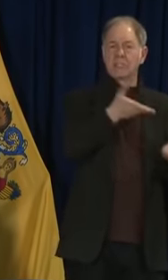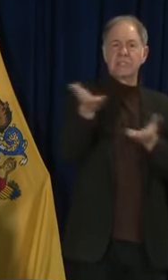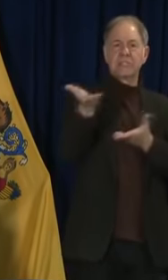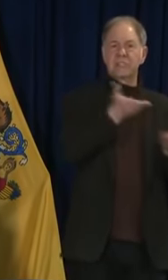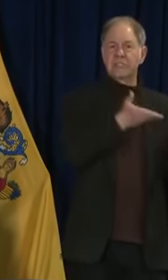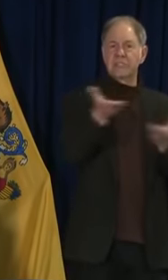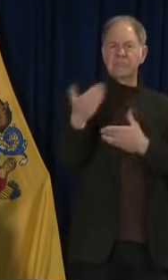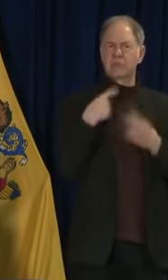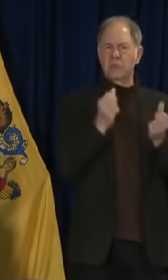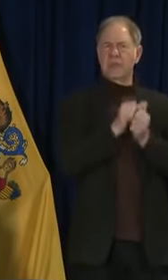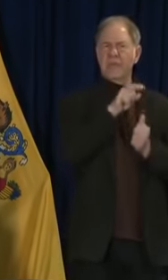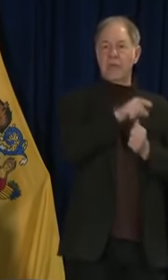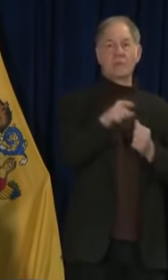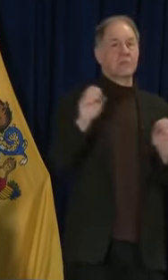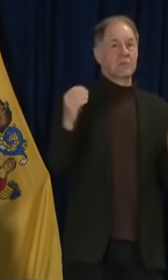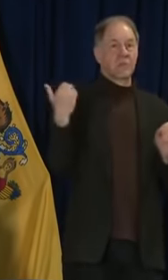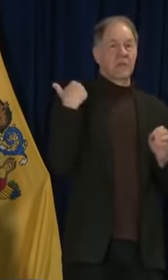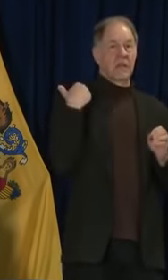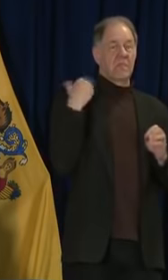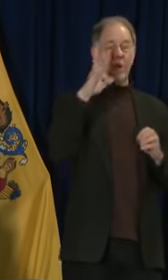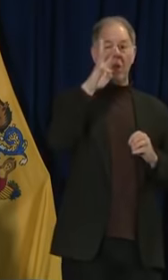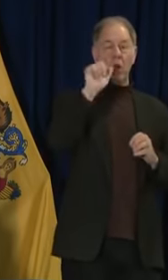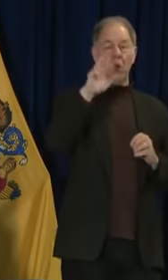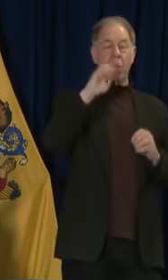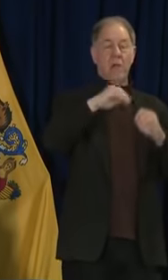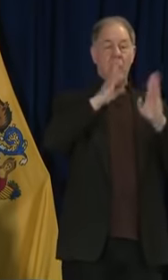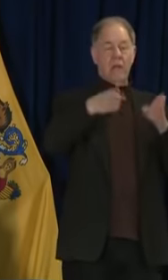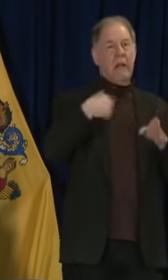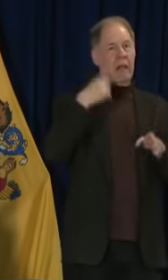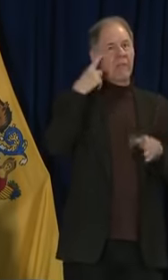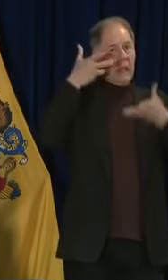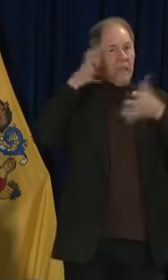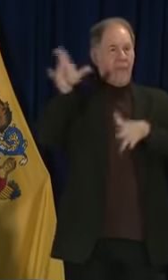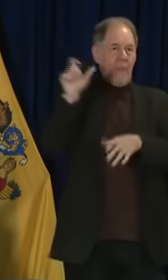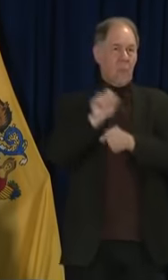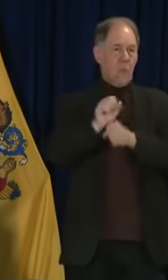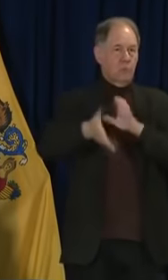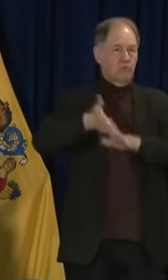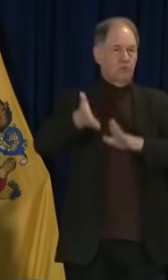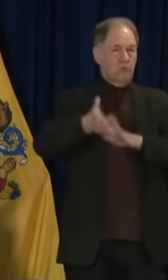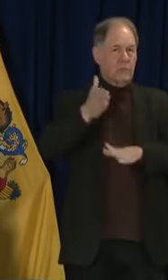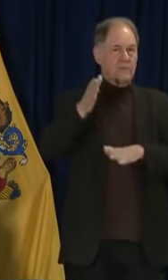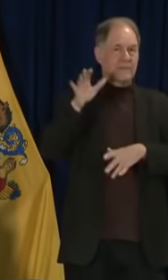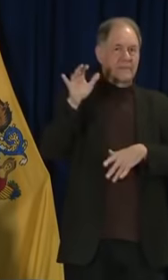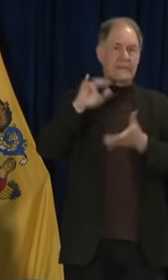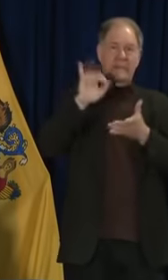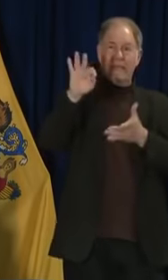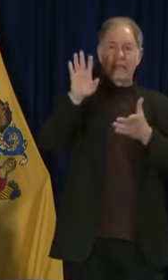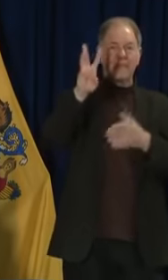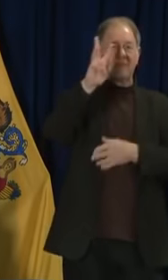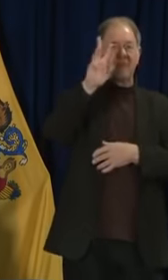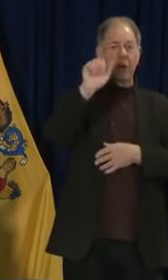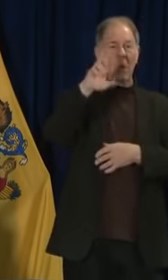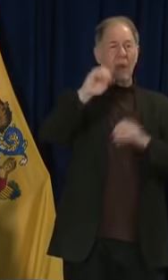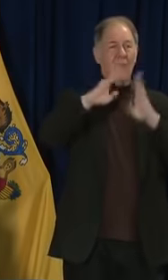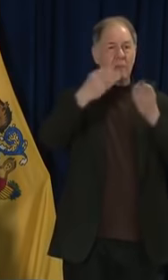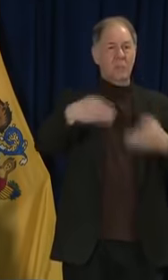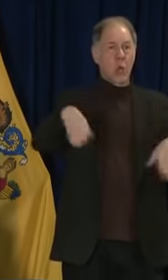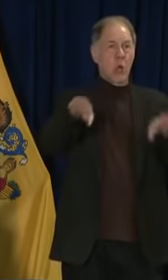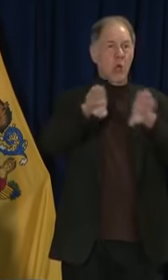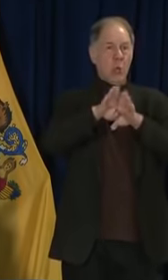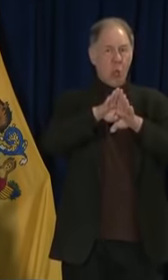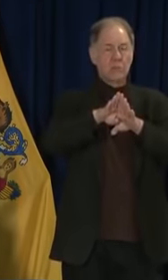I haven't been asked about warehouses. I have to believe we have to allow them to continue to operate, because that would impact the supply chain, and that's the last